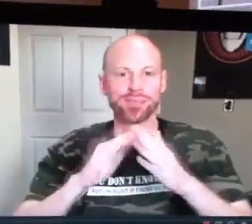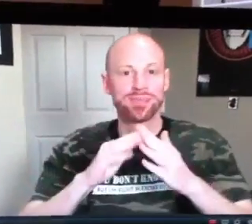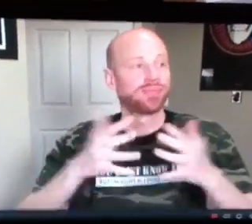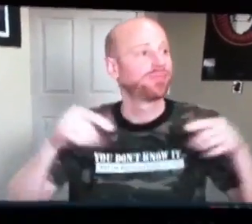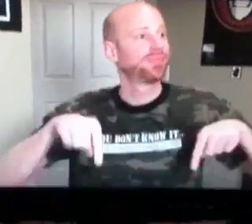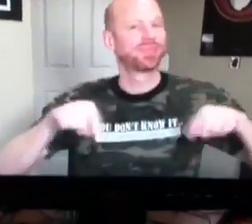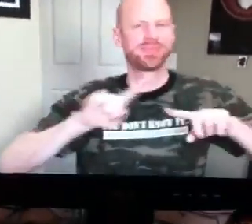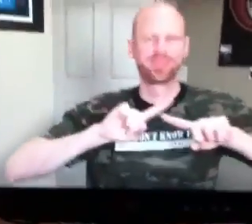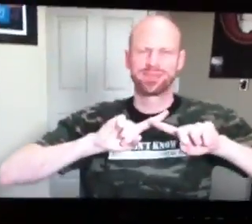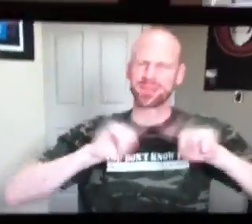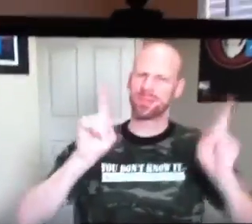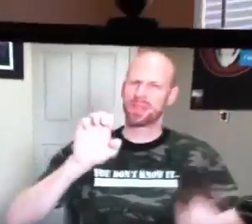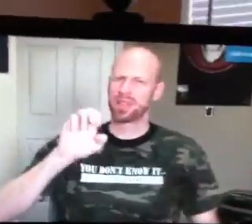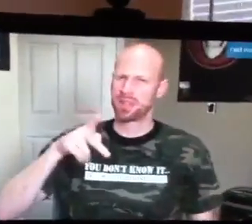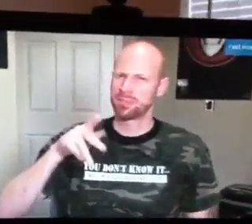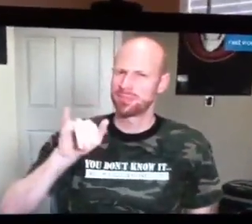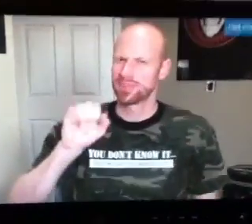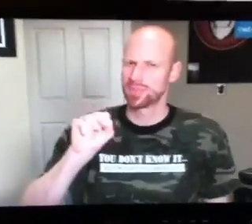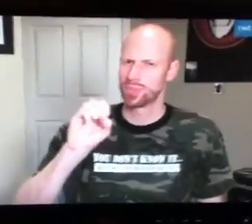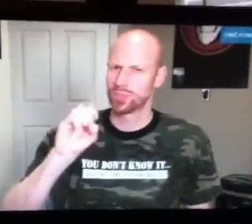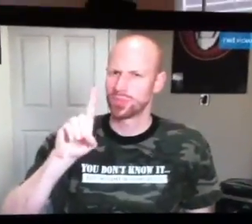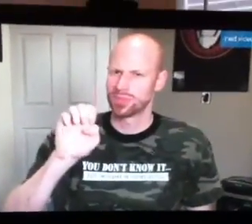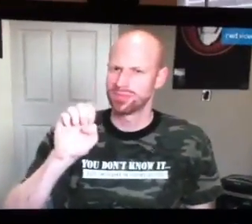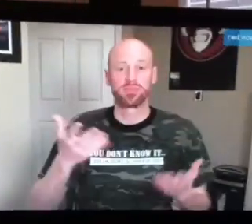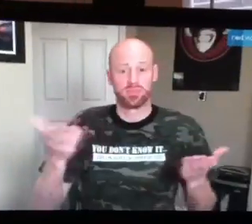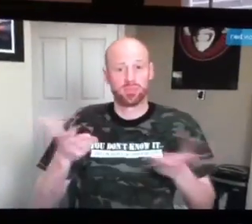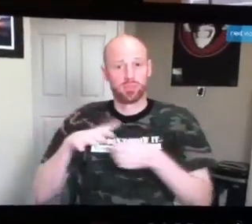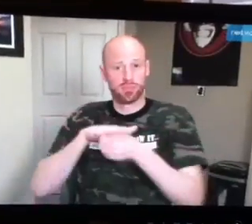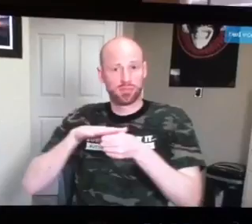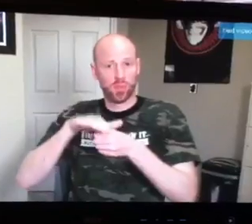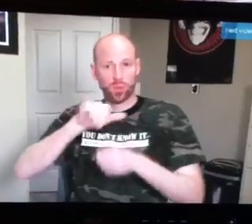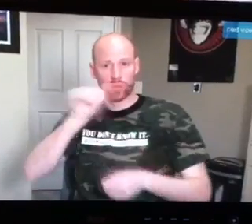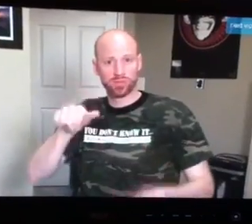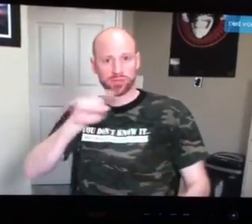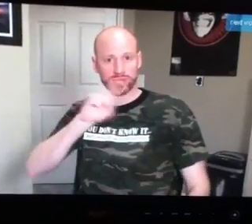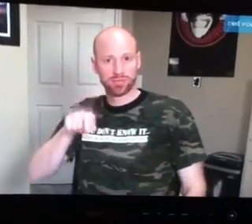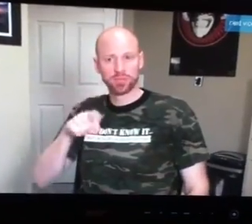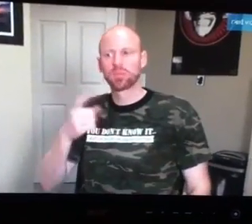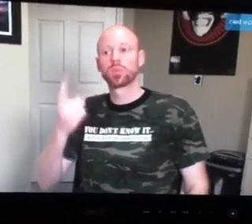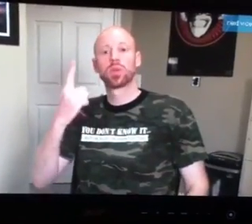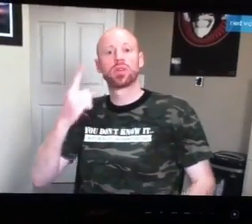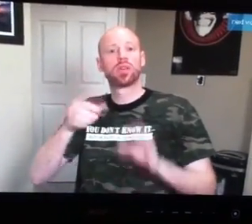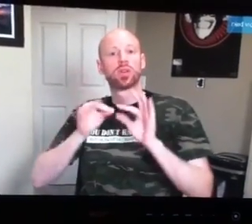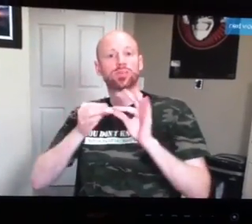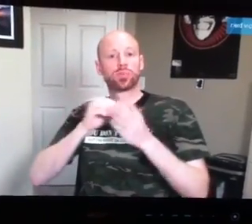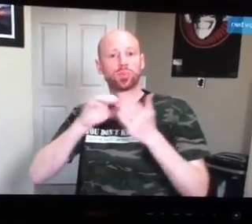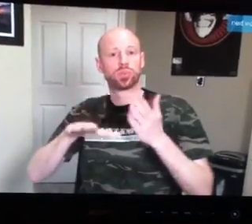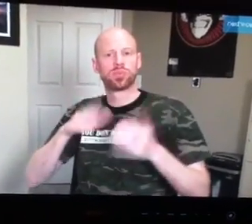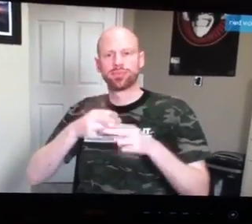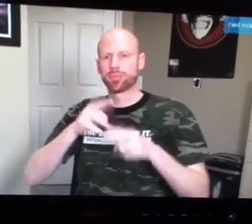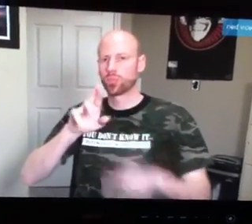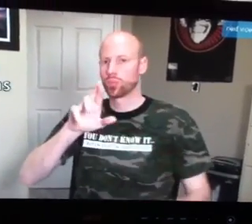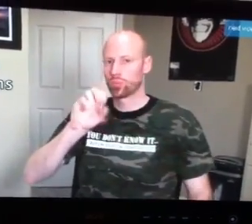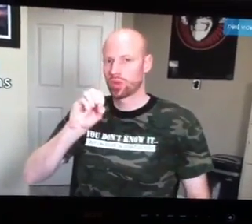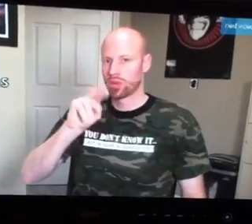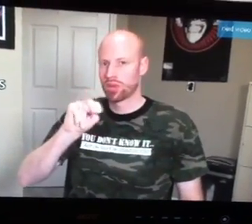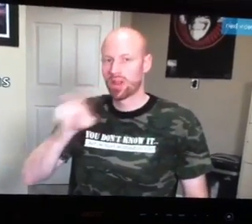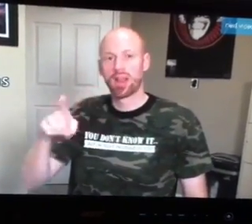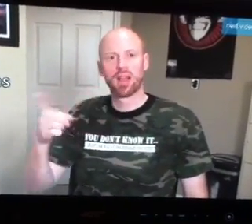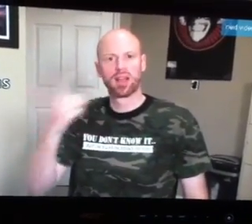Hello, ASL community. Today's episode is a little bit different. This comes from the Texas area from an interpreting student there